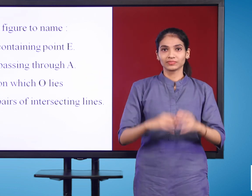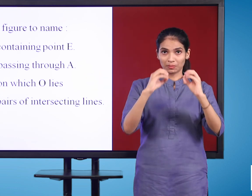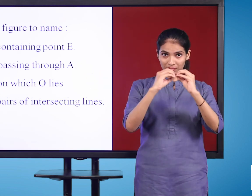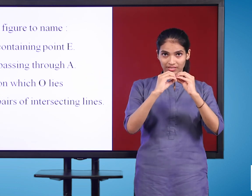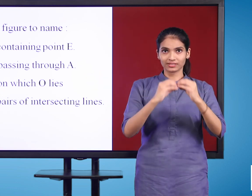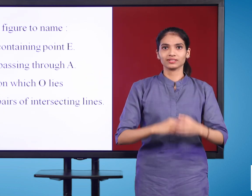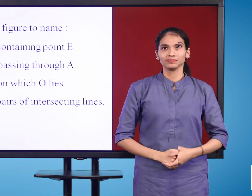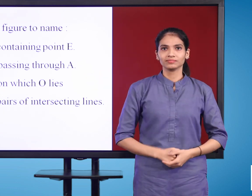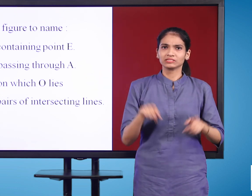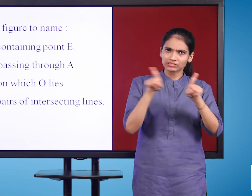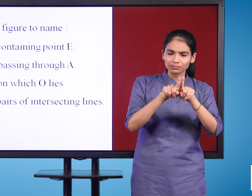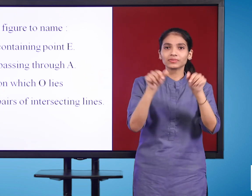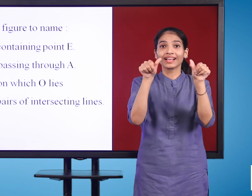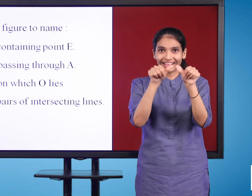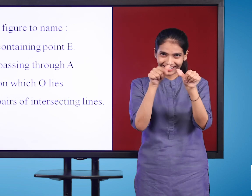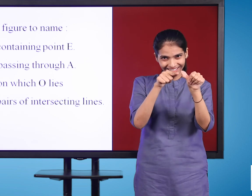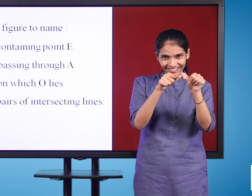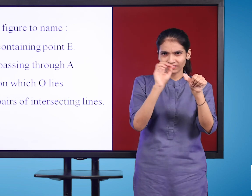B. Line passing through A,